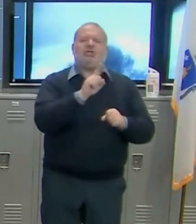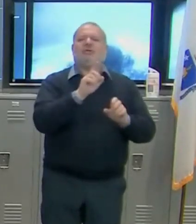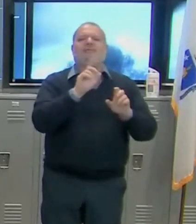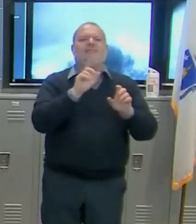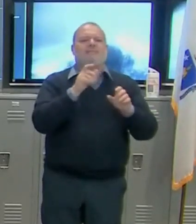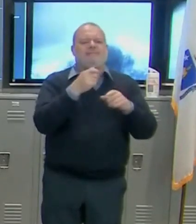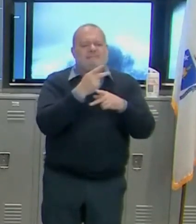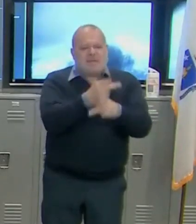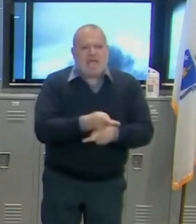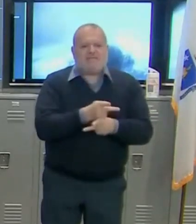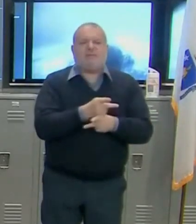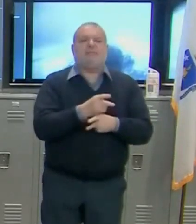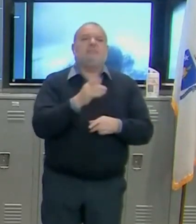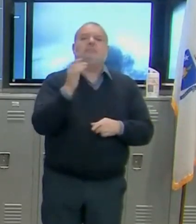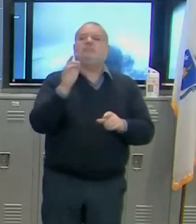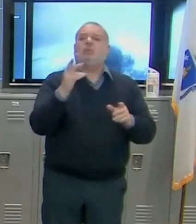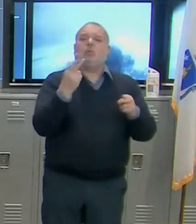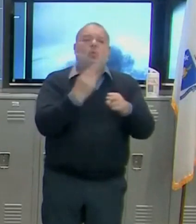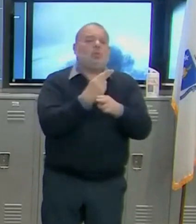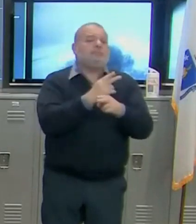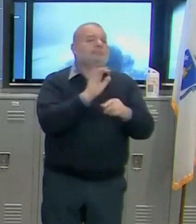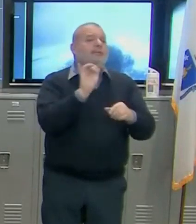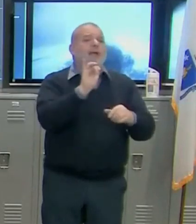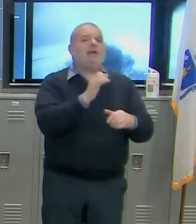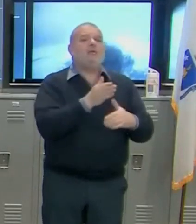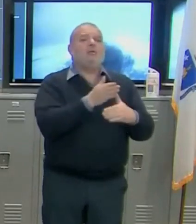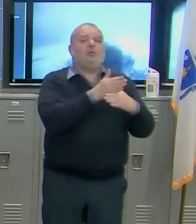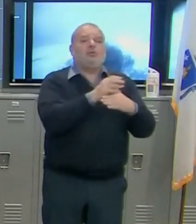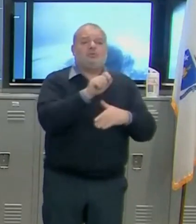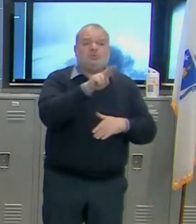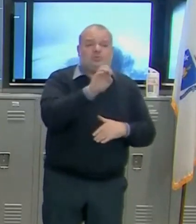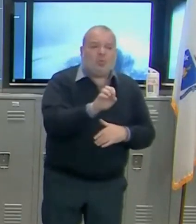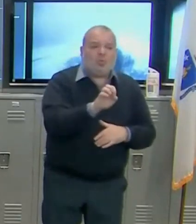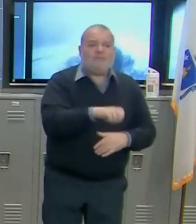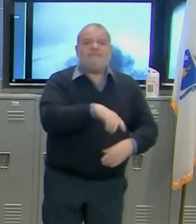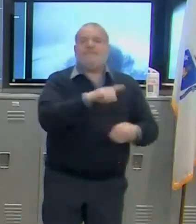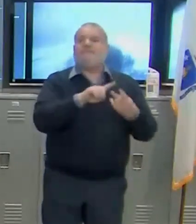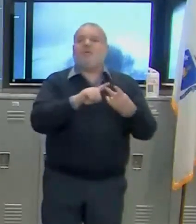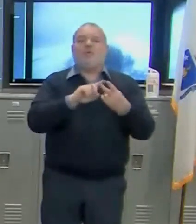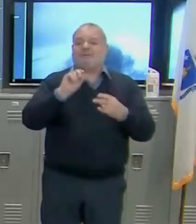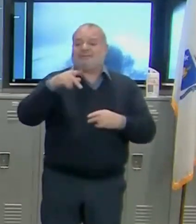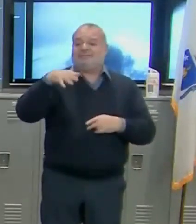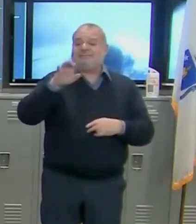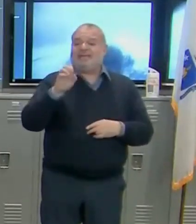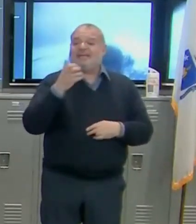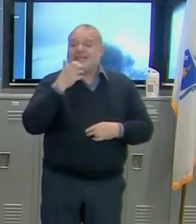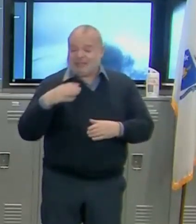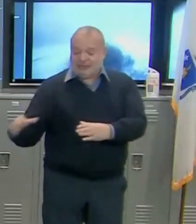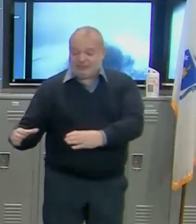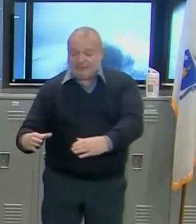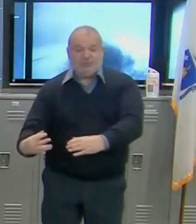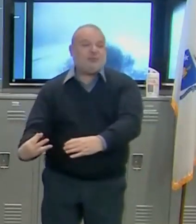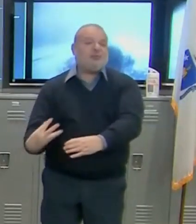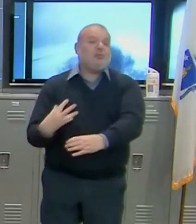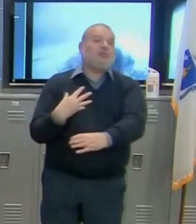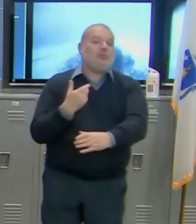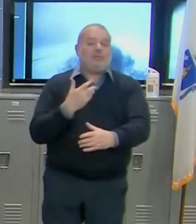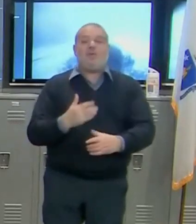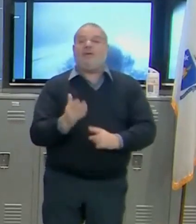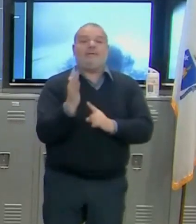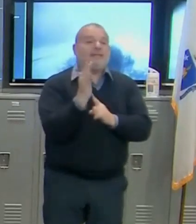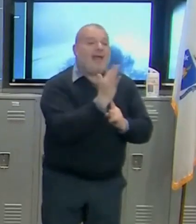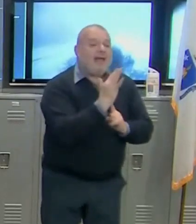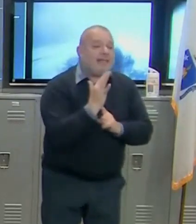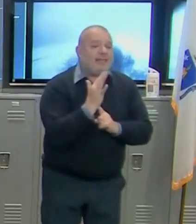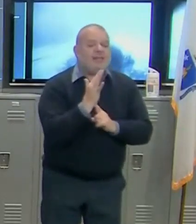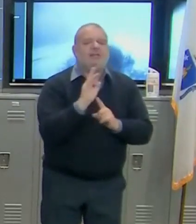stoves, fireplaces, space heaters, and even candles in order to prevent a house fire. Please put anything out before you go to bed. If you come